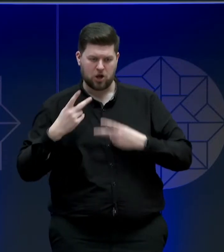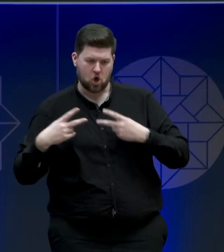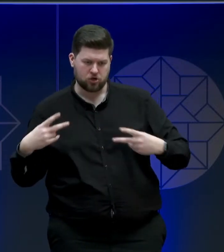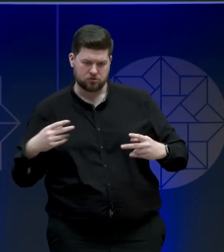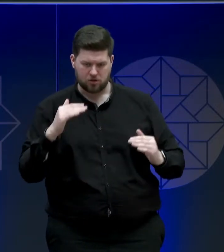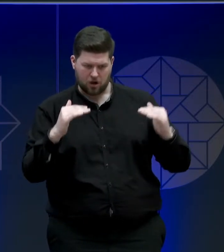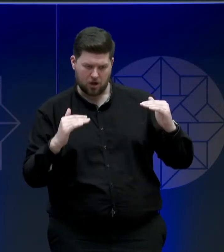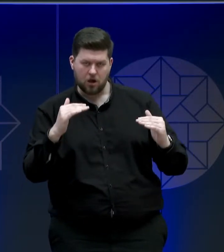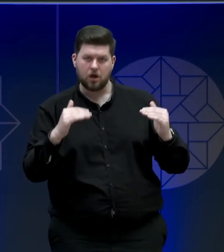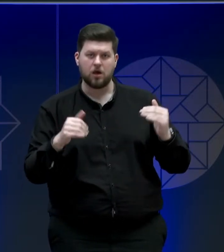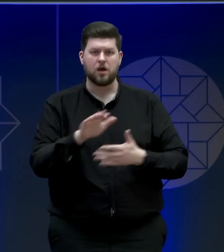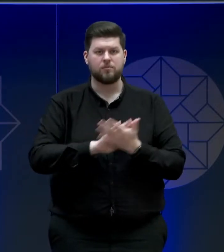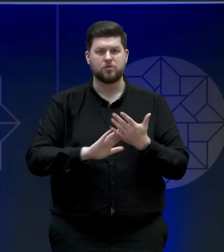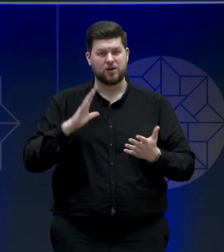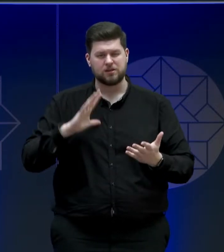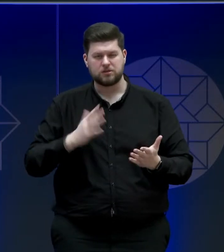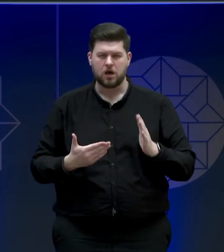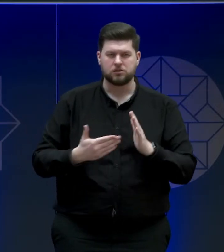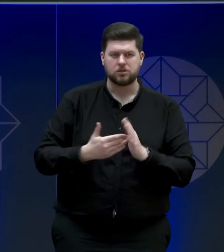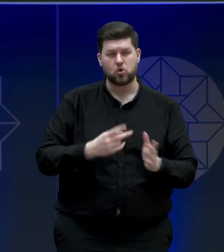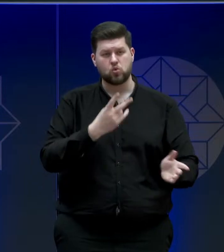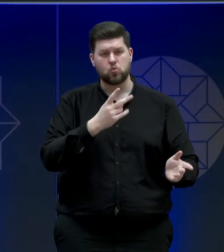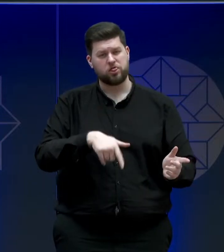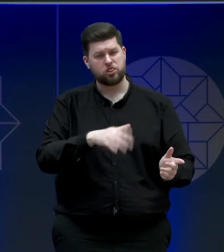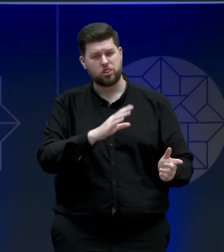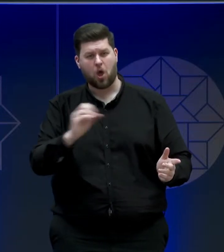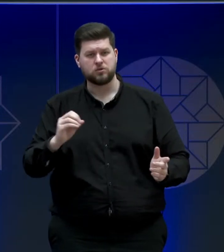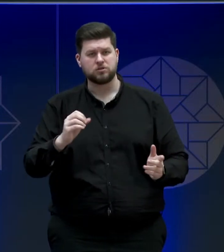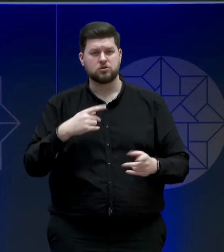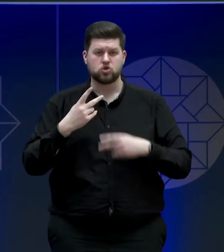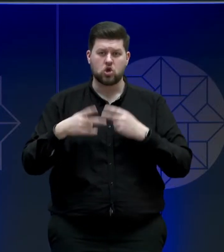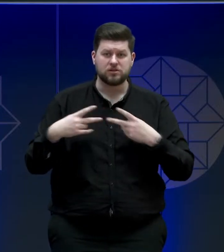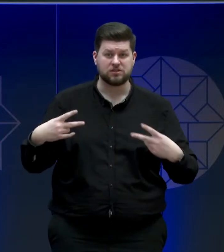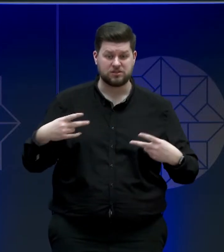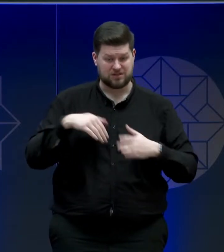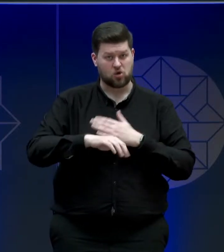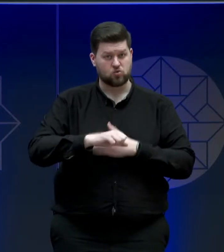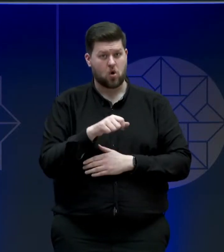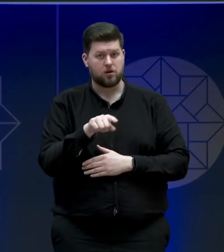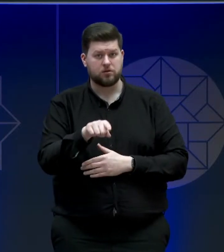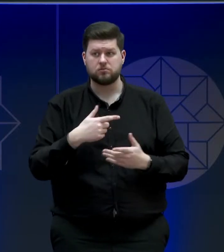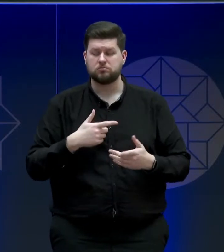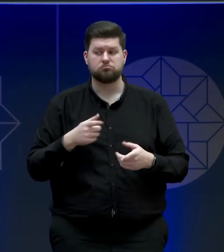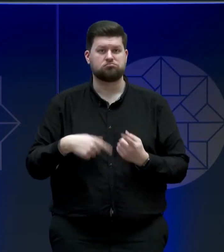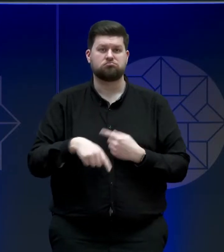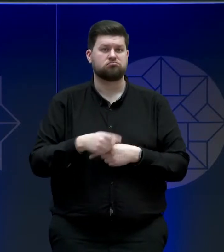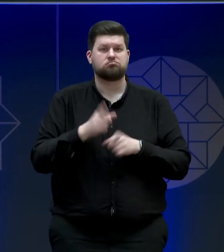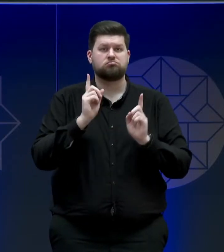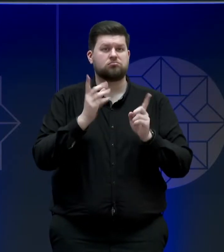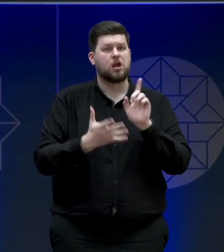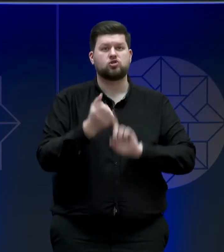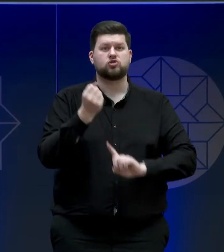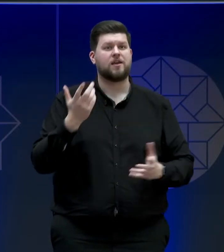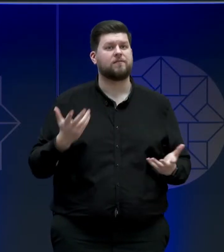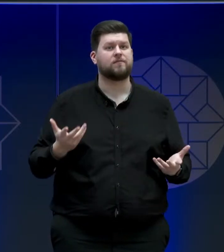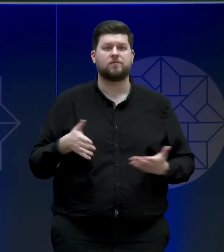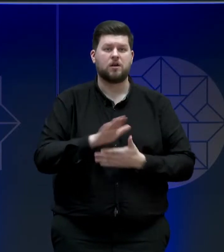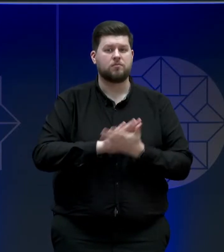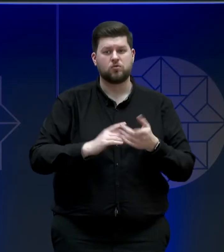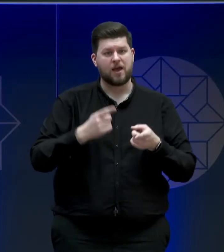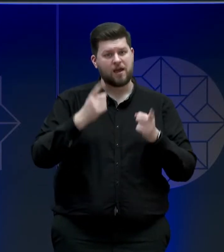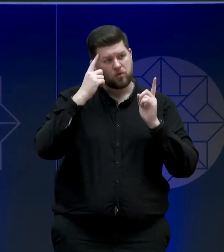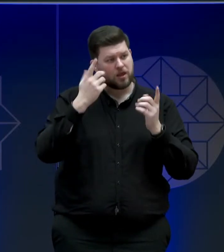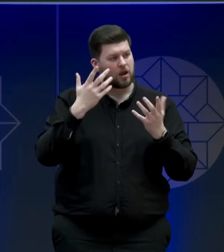additional 2,000 nurses in Scotland. Now, this is clearly not something we can achieve, so we have to look at other ways in which we